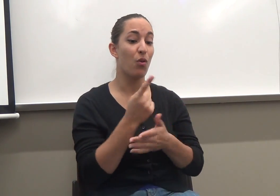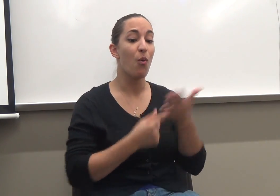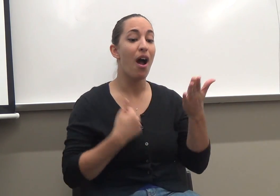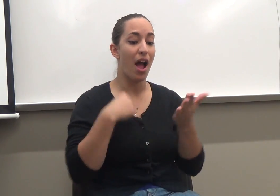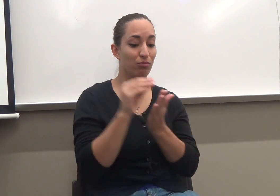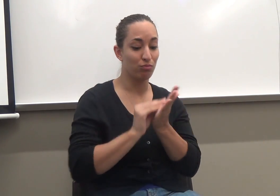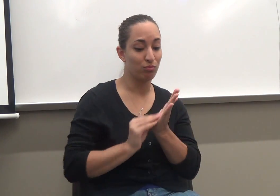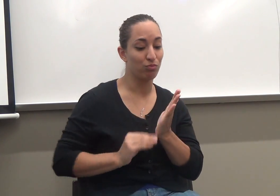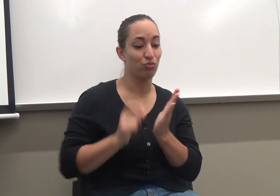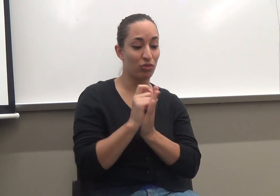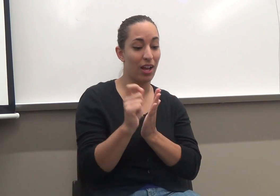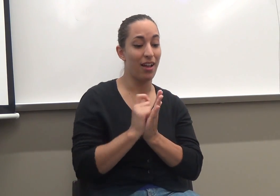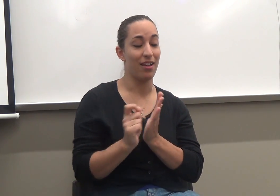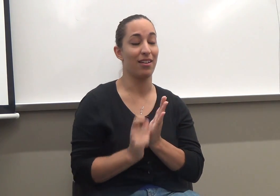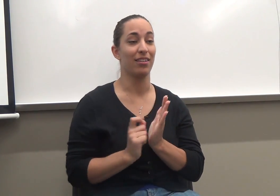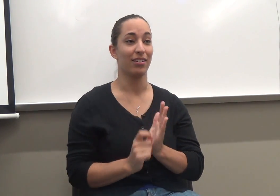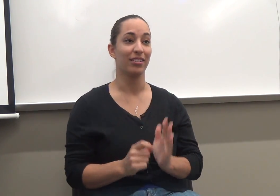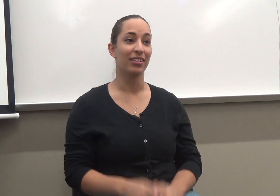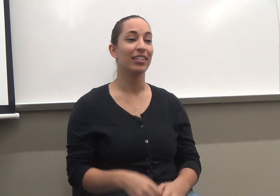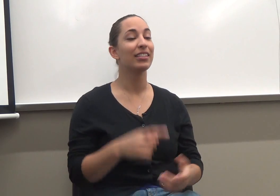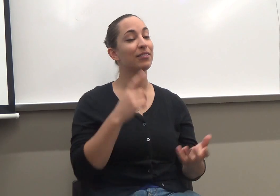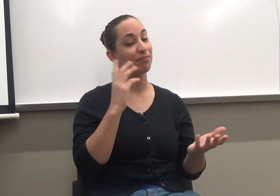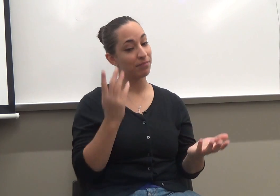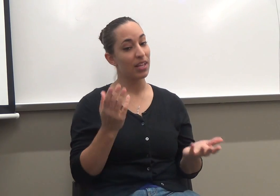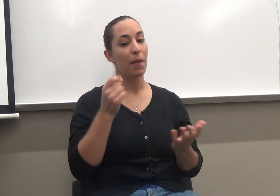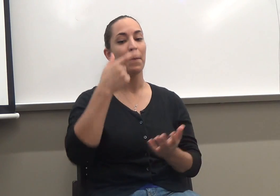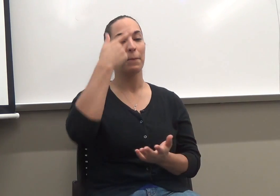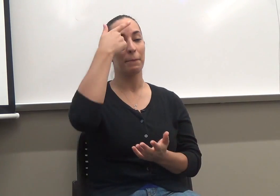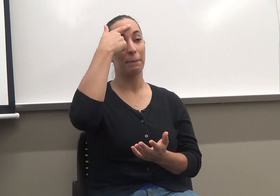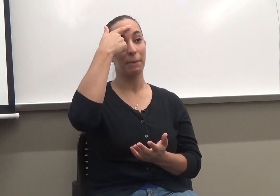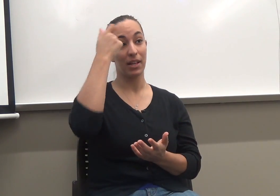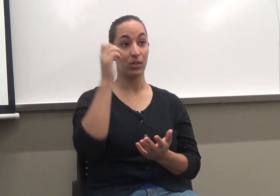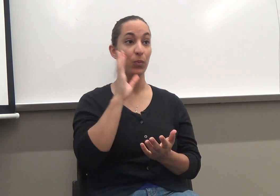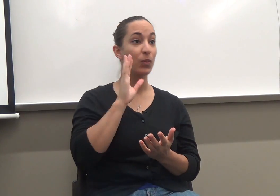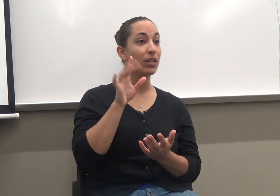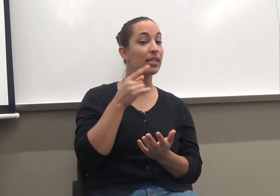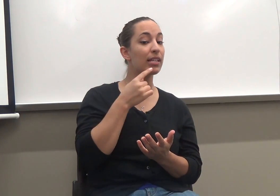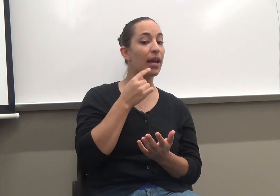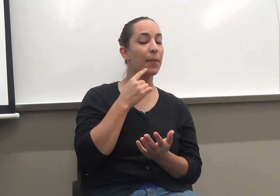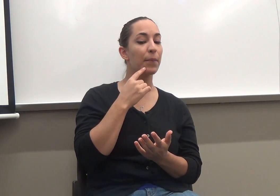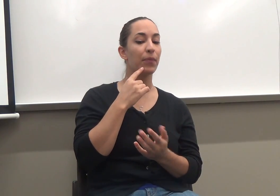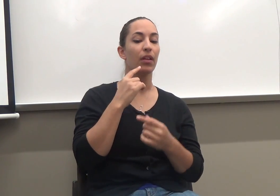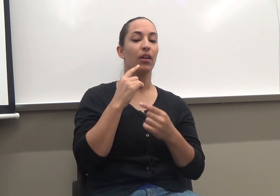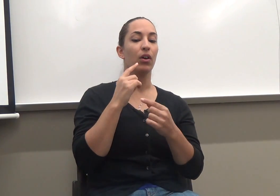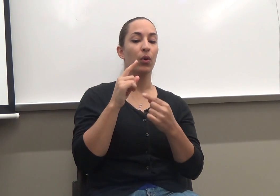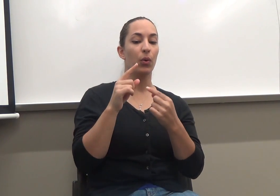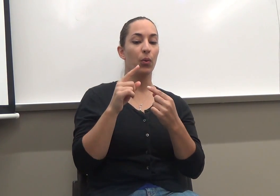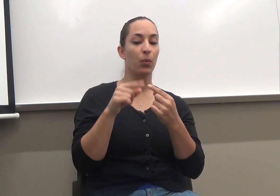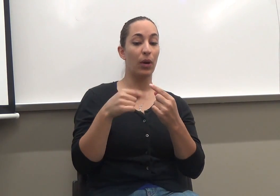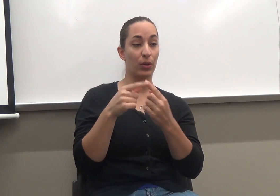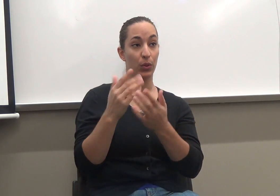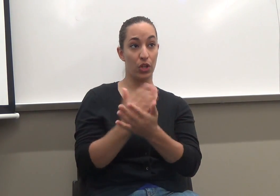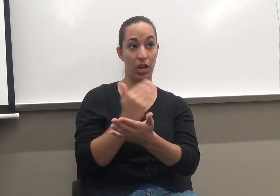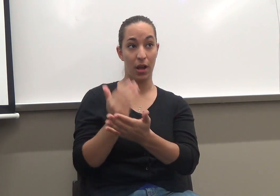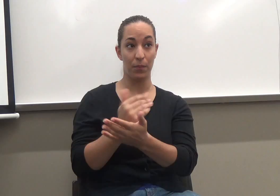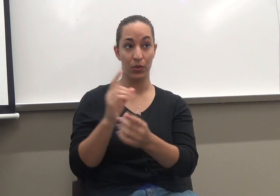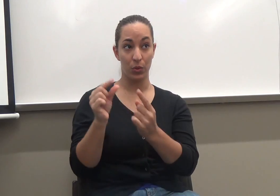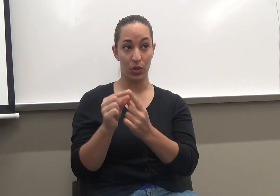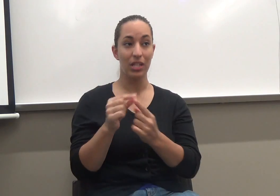here, okay? So what it's gonna say is when you look these words up, and that's what some students argue